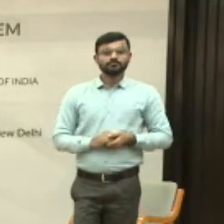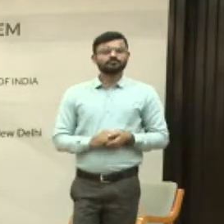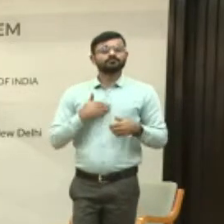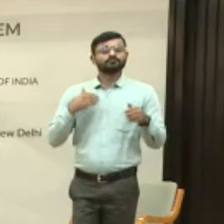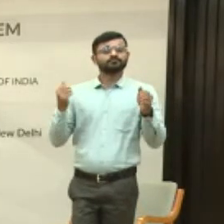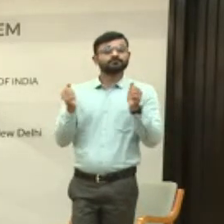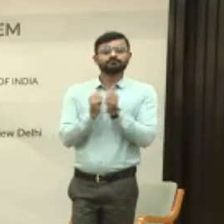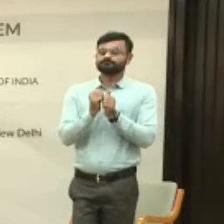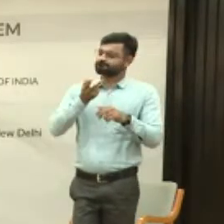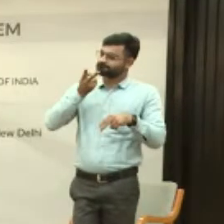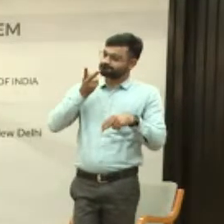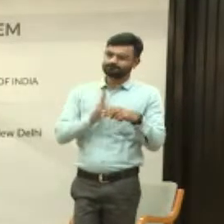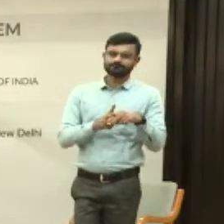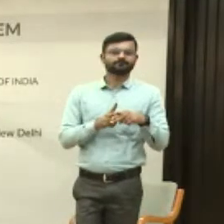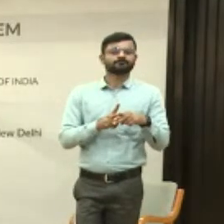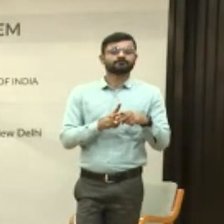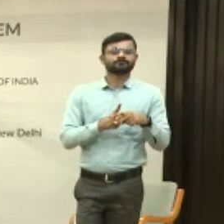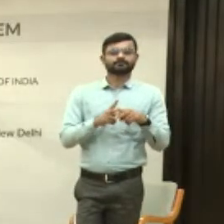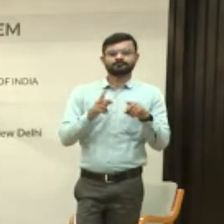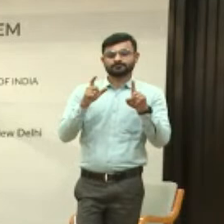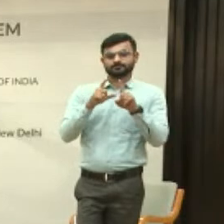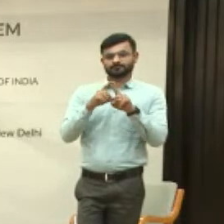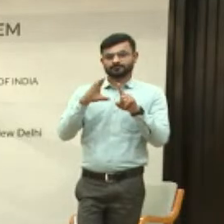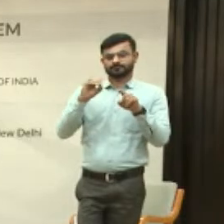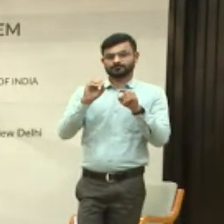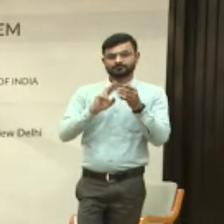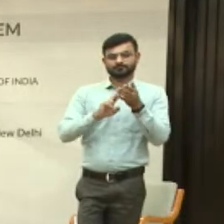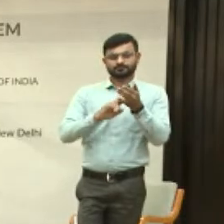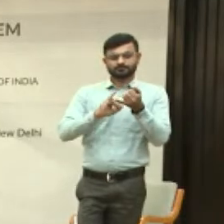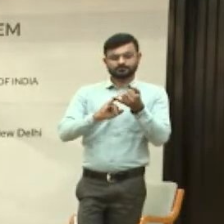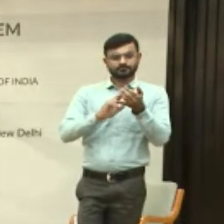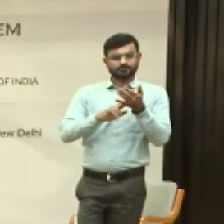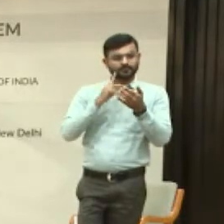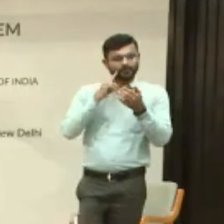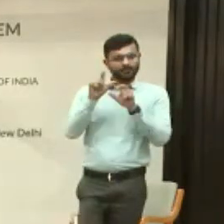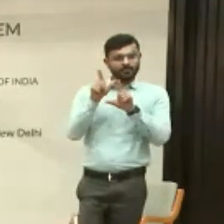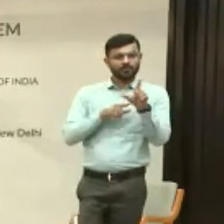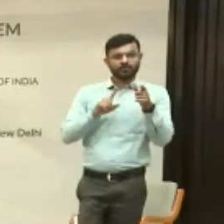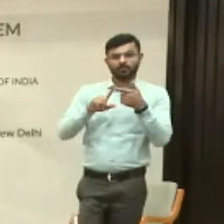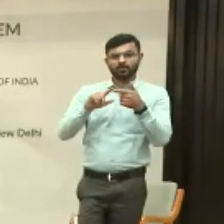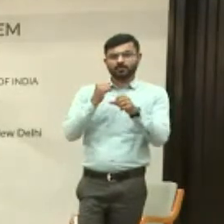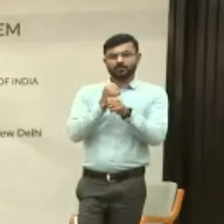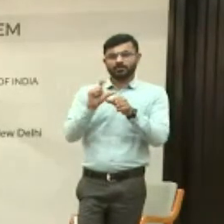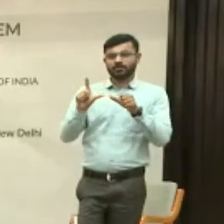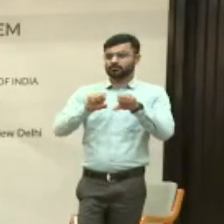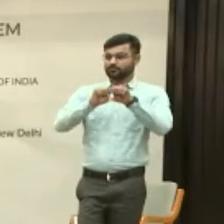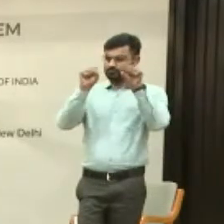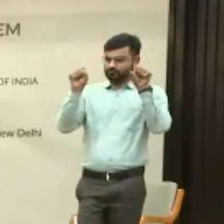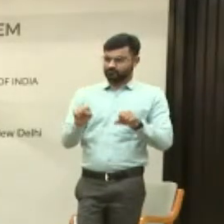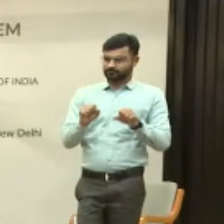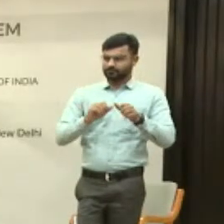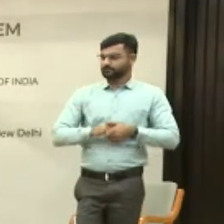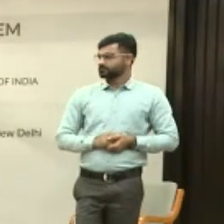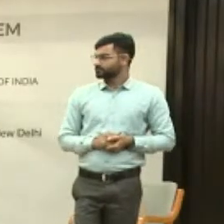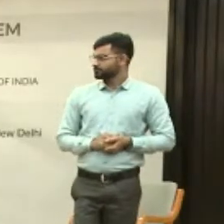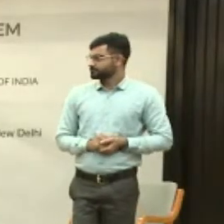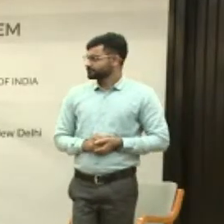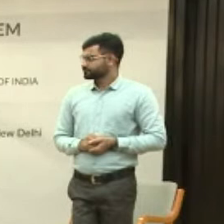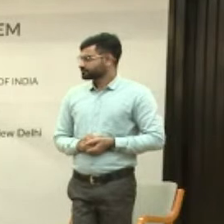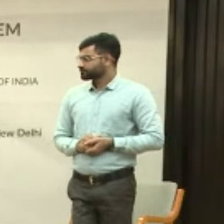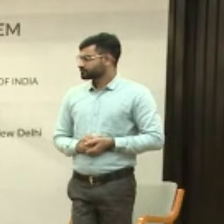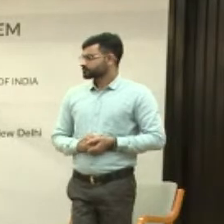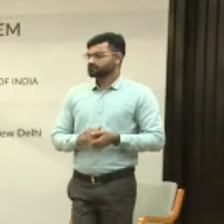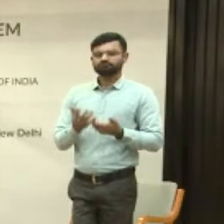which deserves a decolonized India's legal system. It